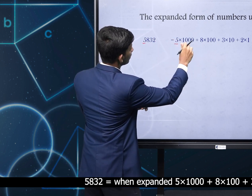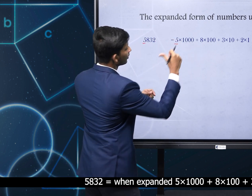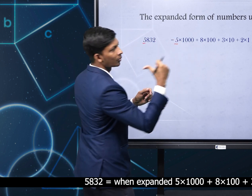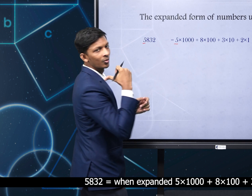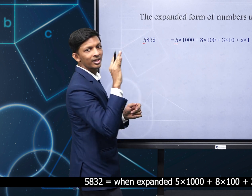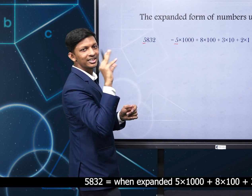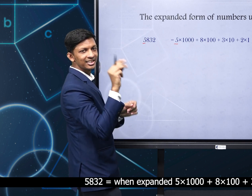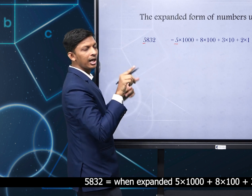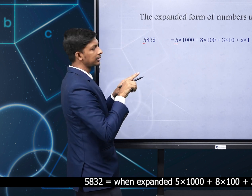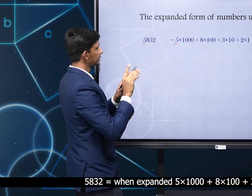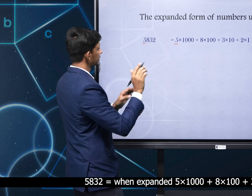1000,